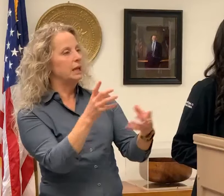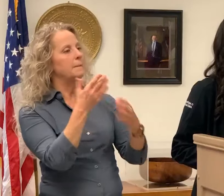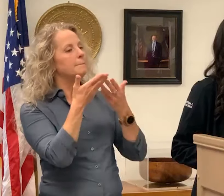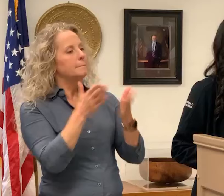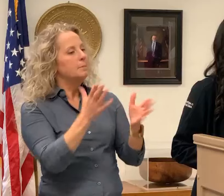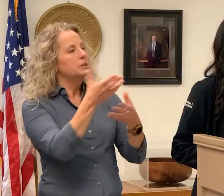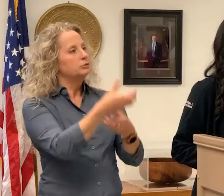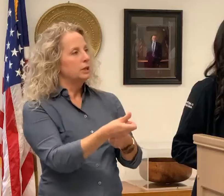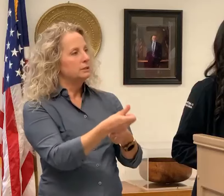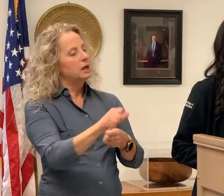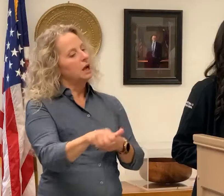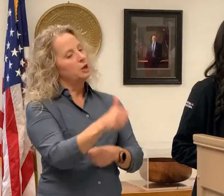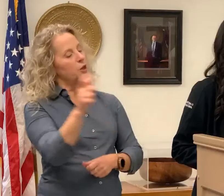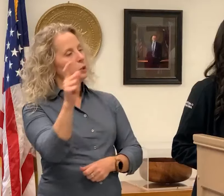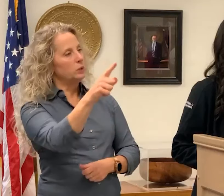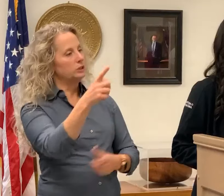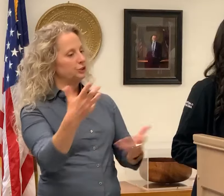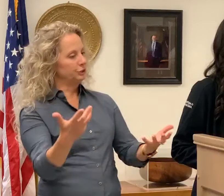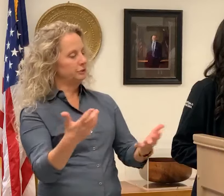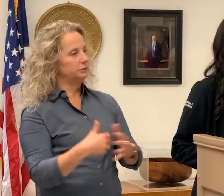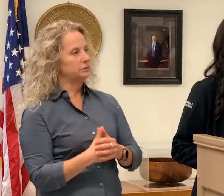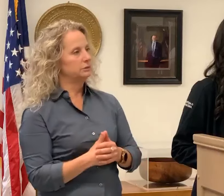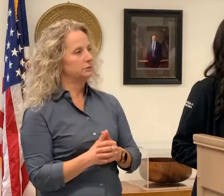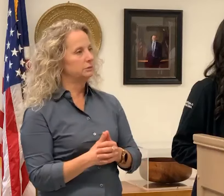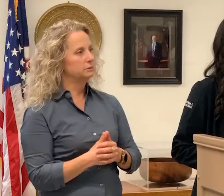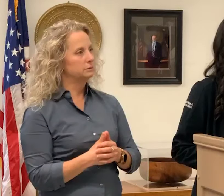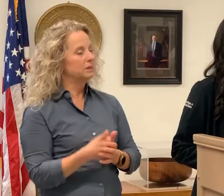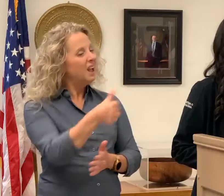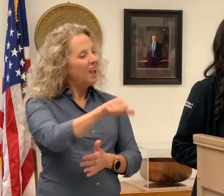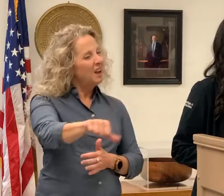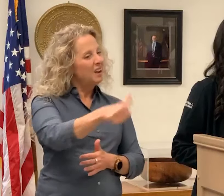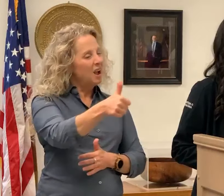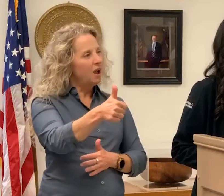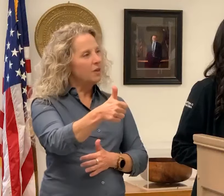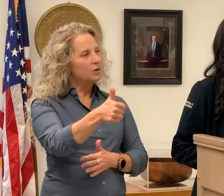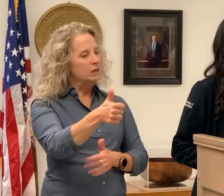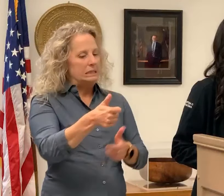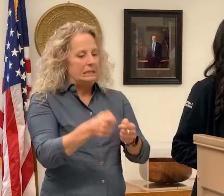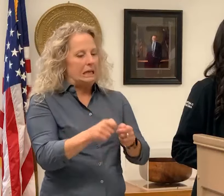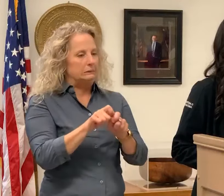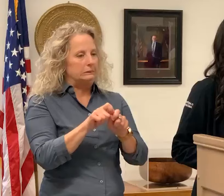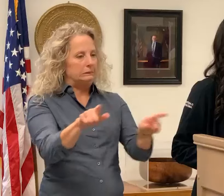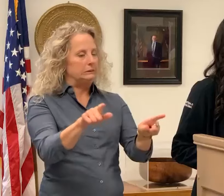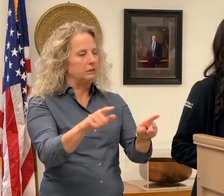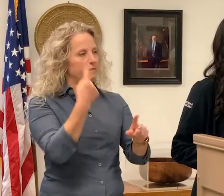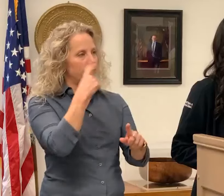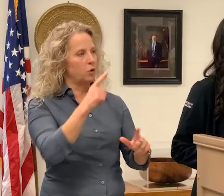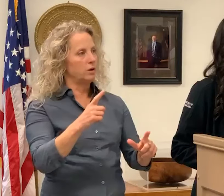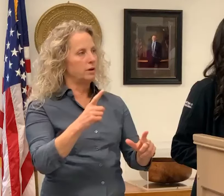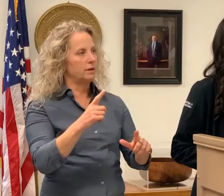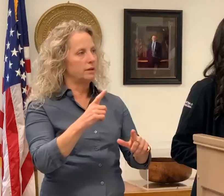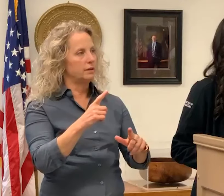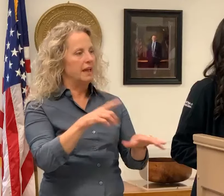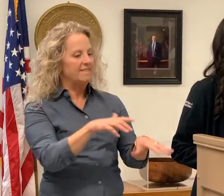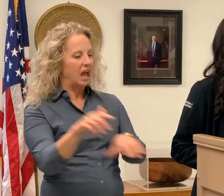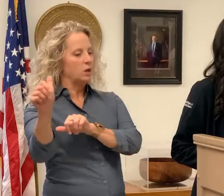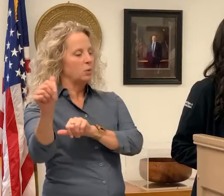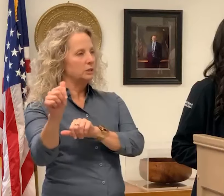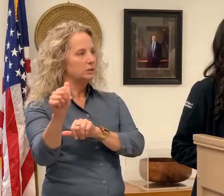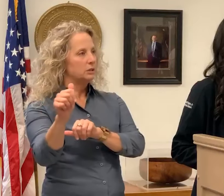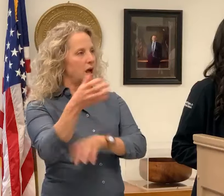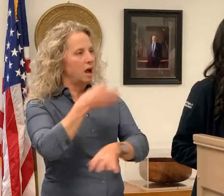trust, another question is about, were there any other text alerts that went out for evacuation besides